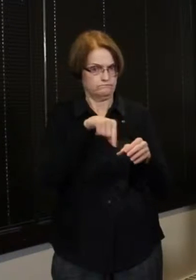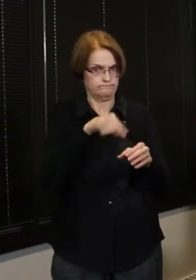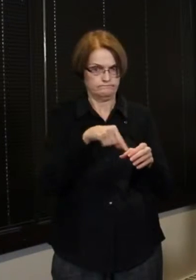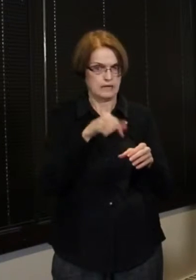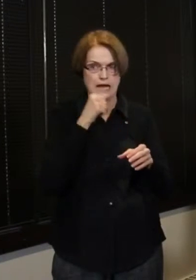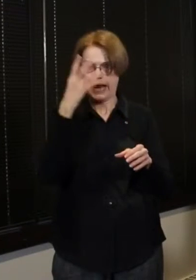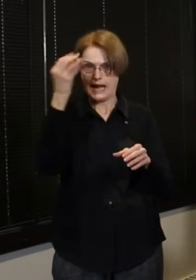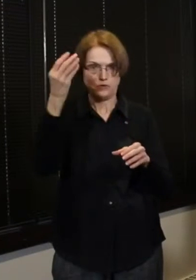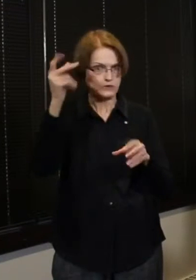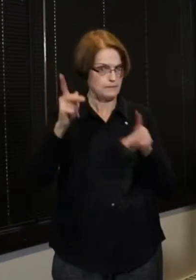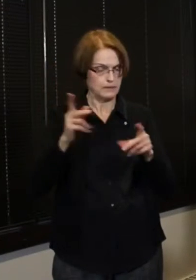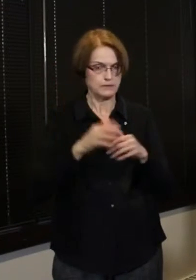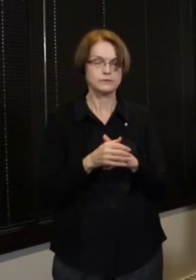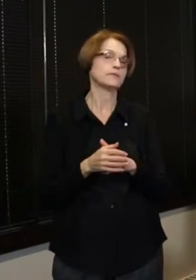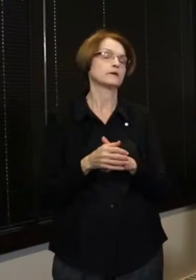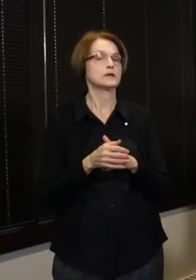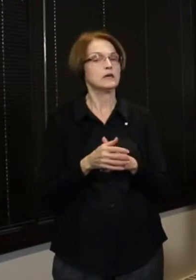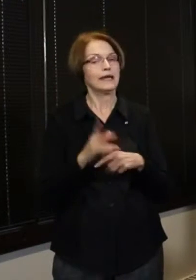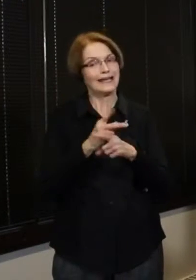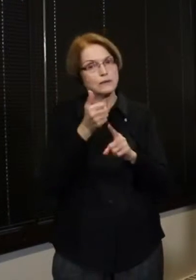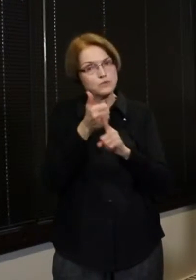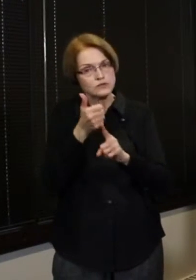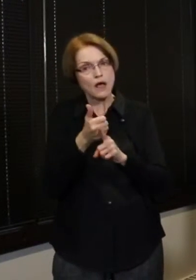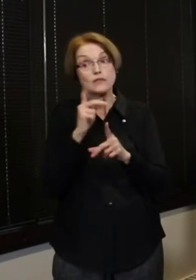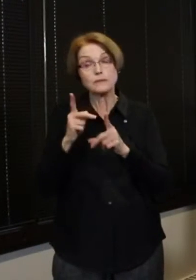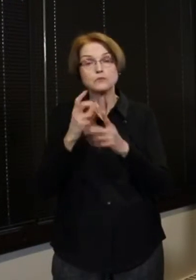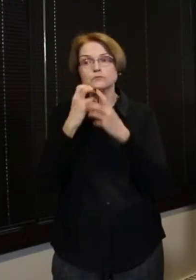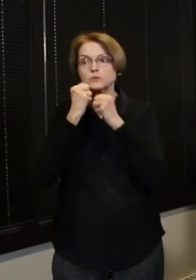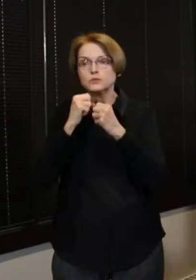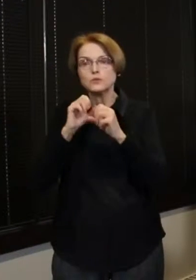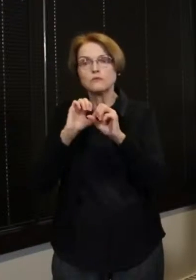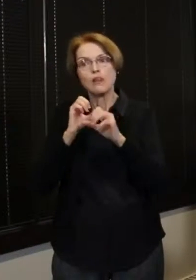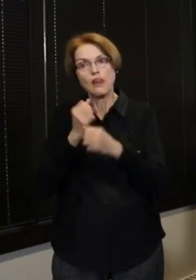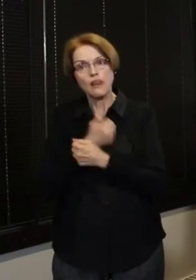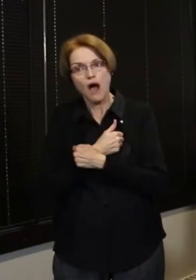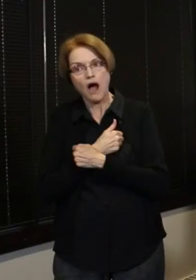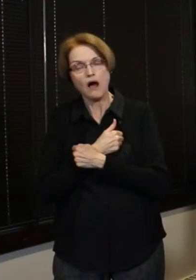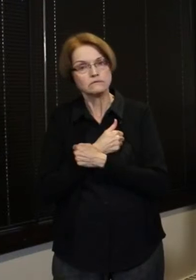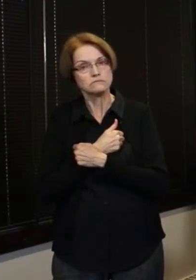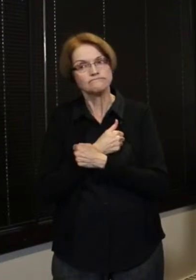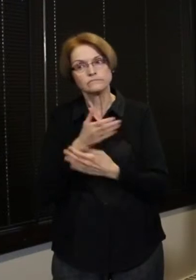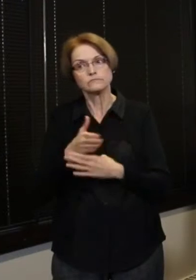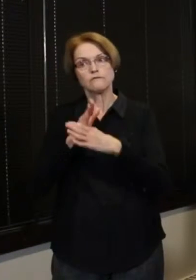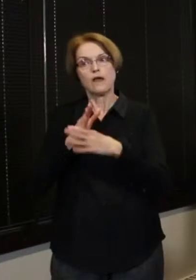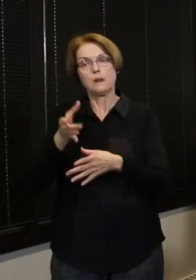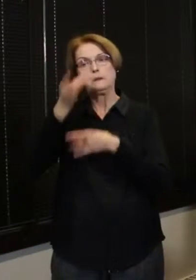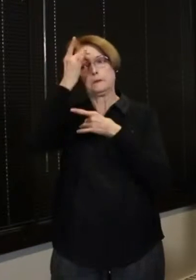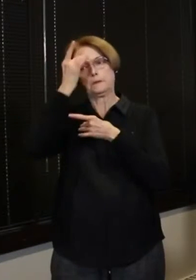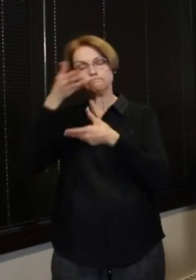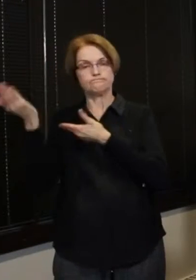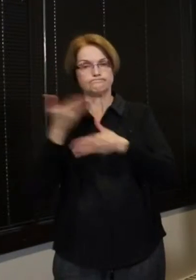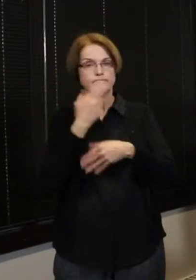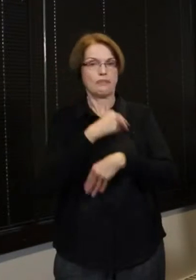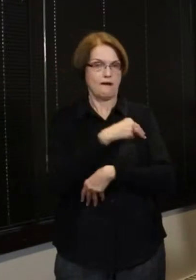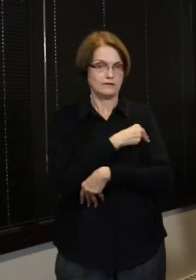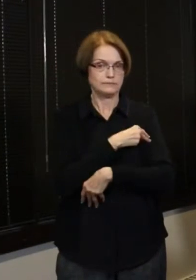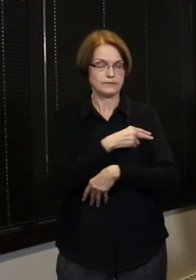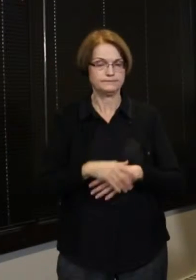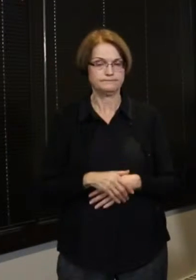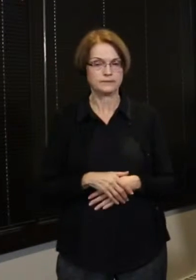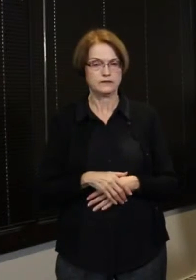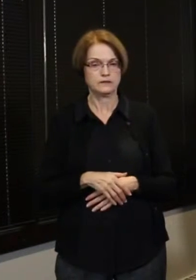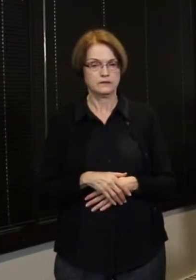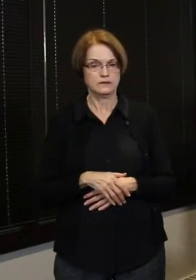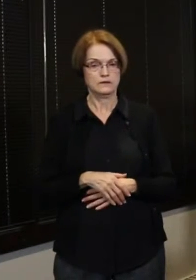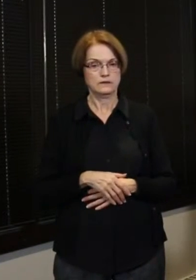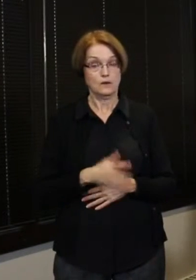you can to keep yourself and the people you love from winding up in the hospital with this virus. We have learned what we